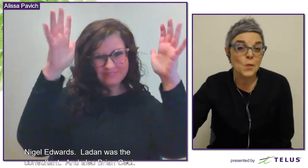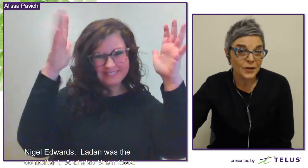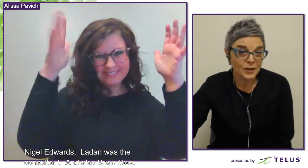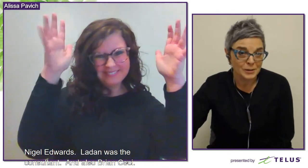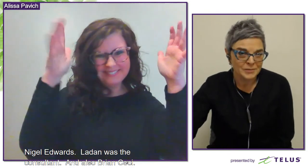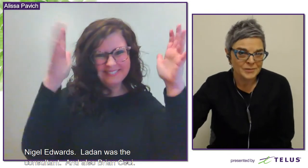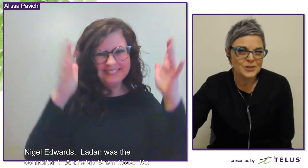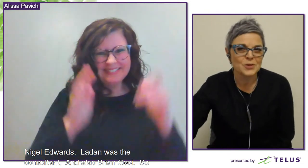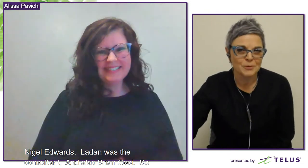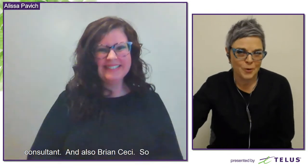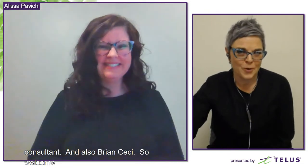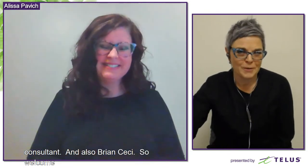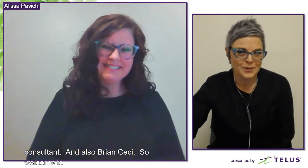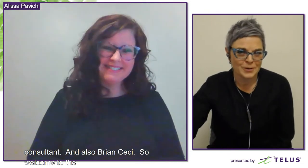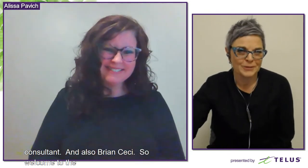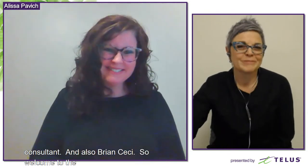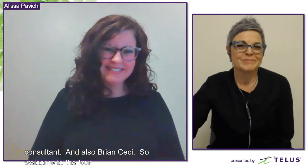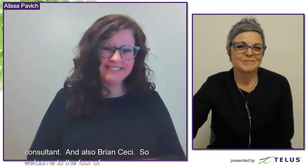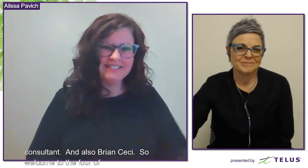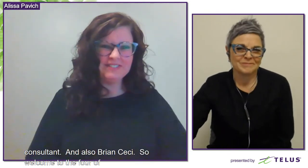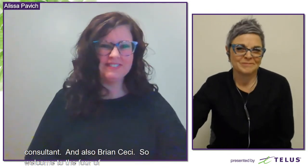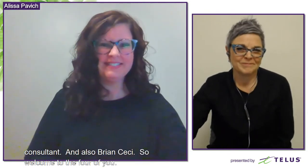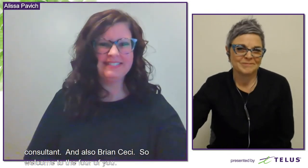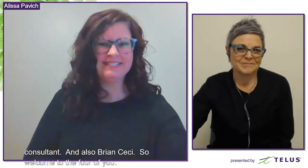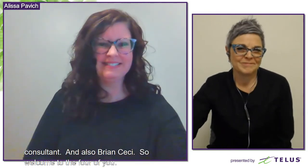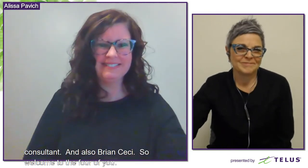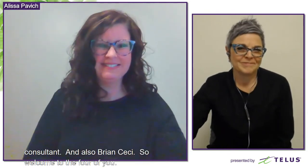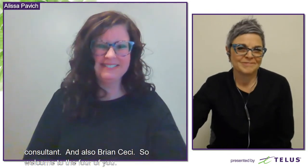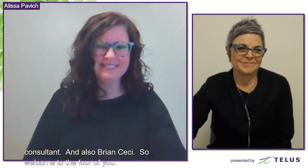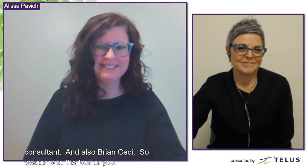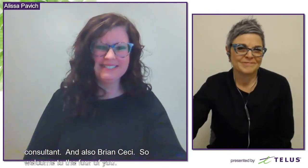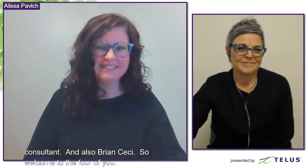So welcome to the four of you.